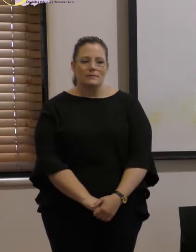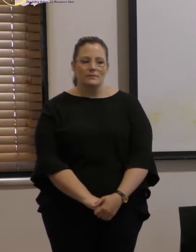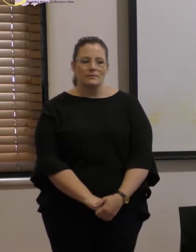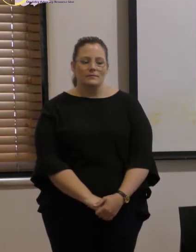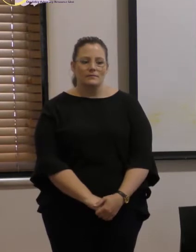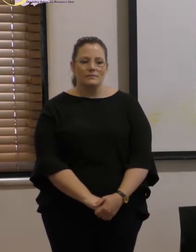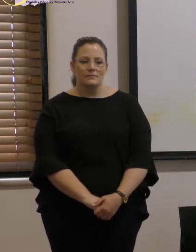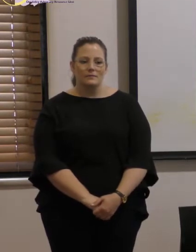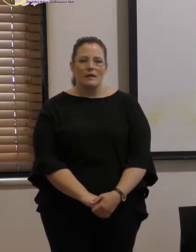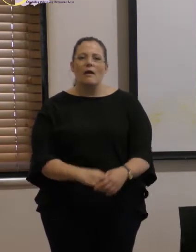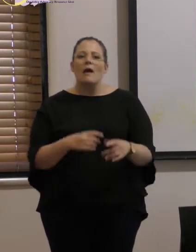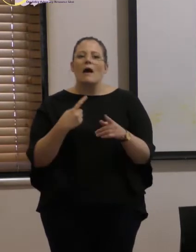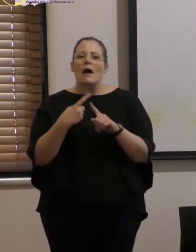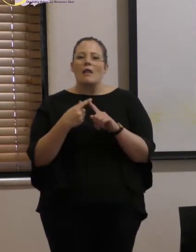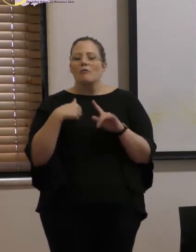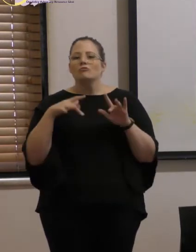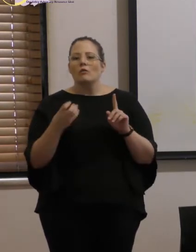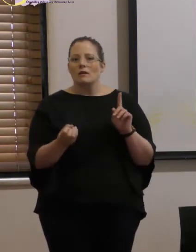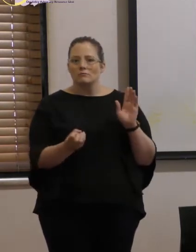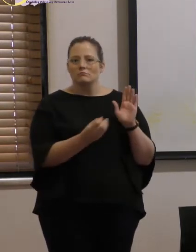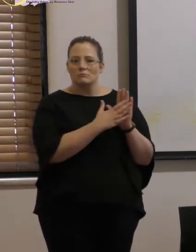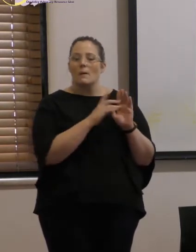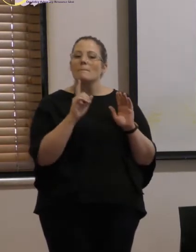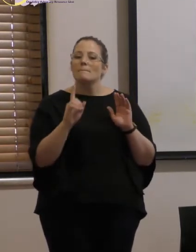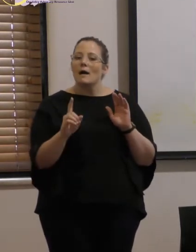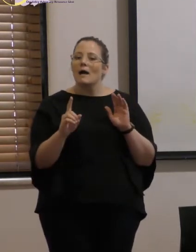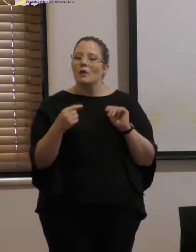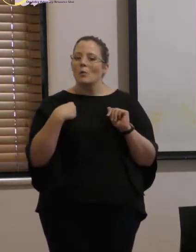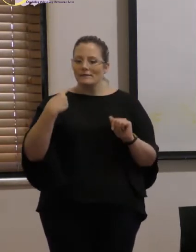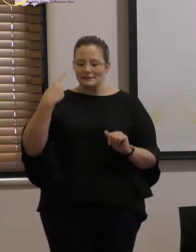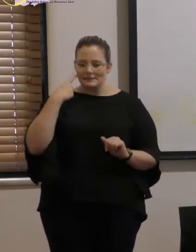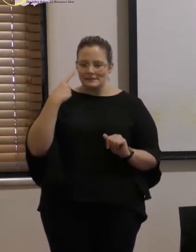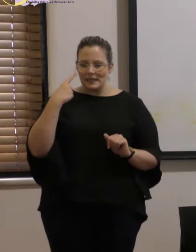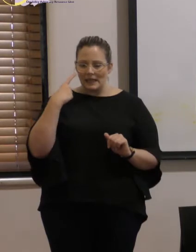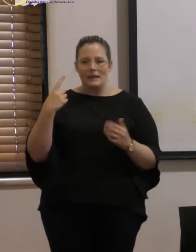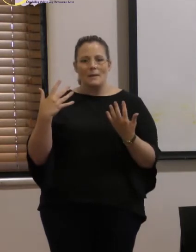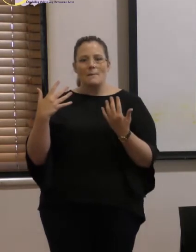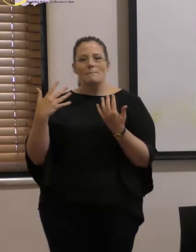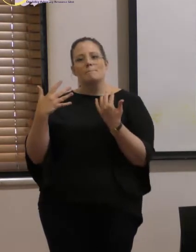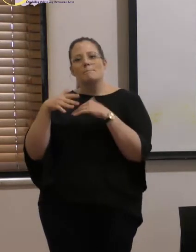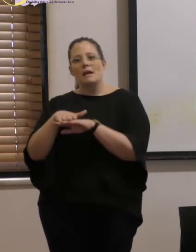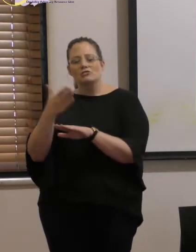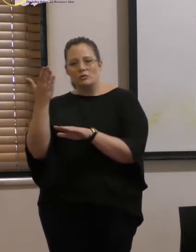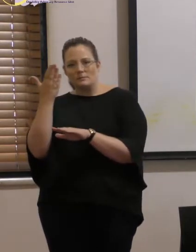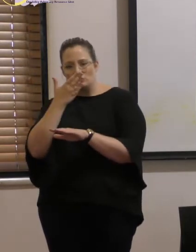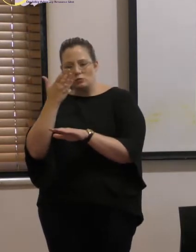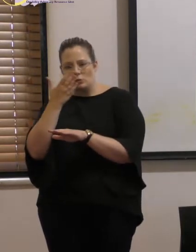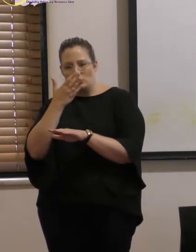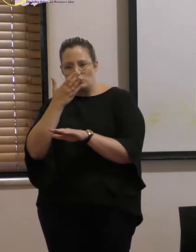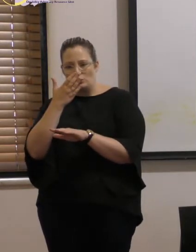statistics said, which I haven't put up there, is that there was a move away in mainstream schools from the